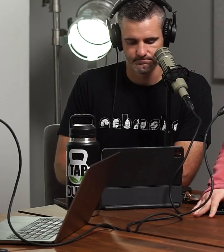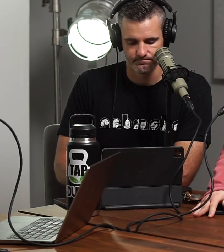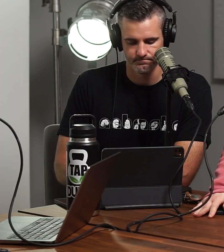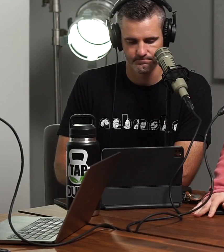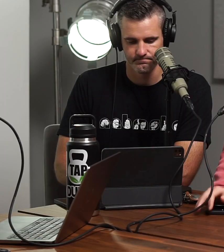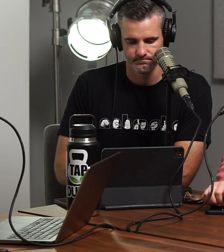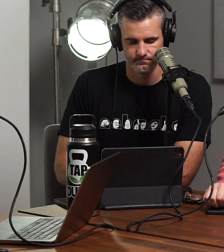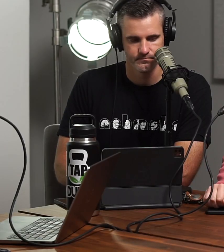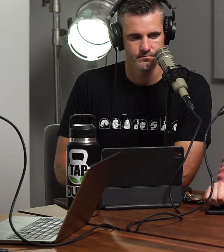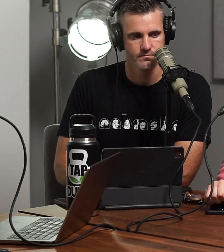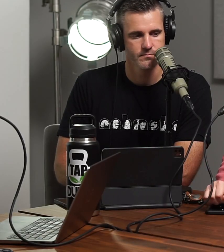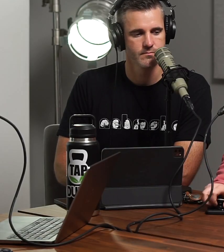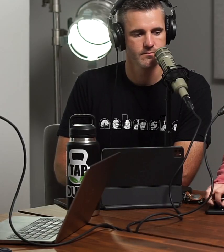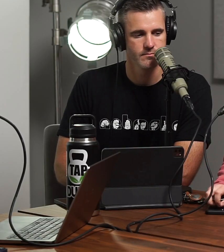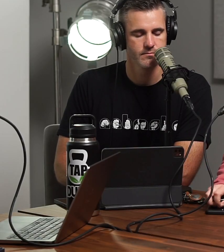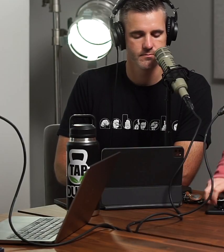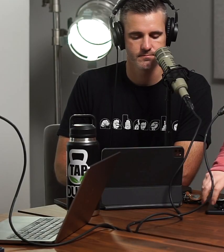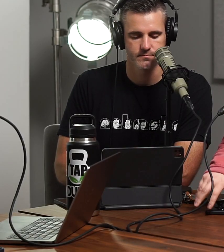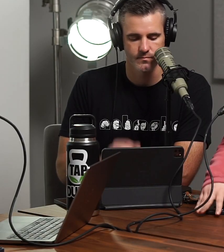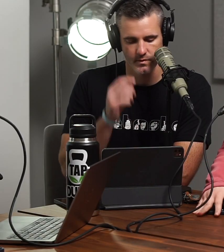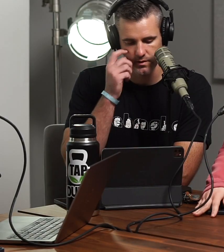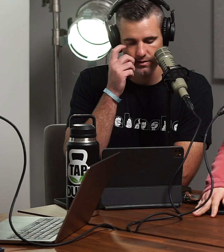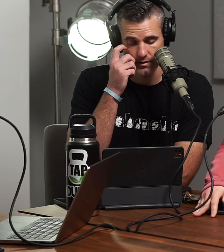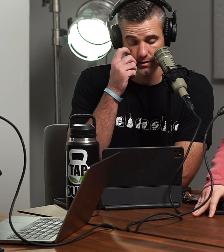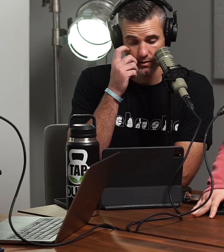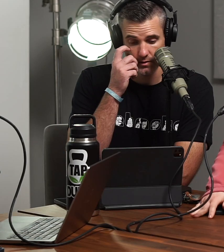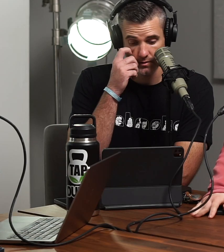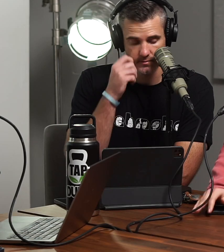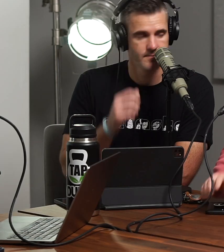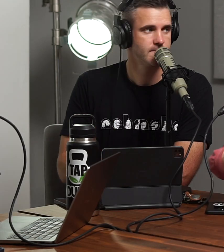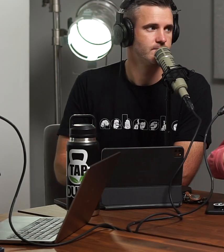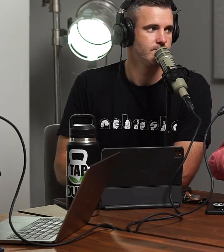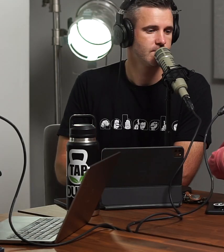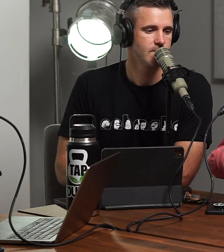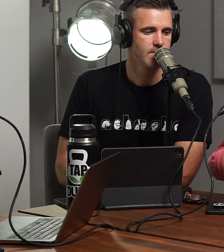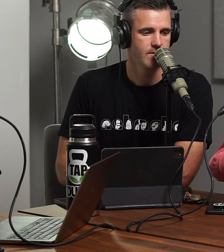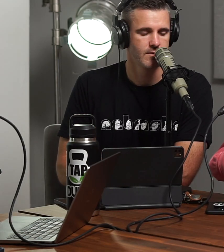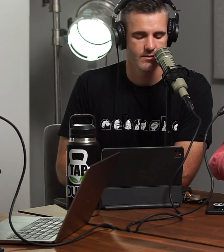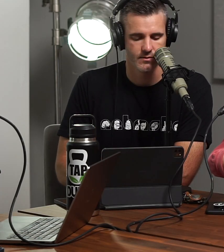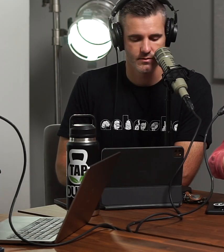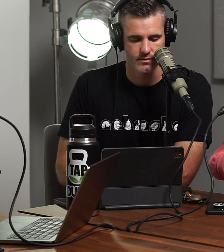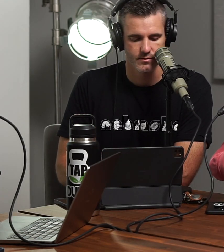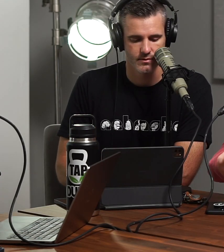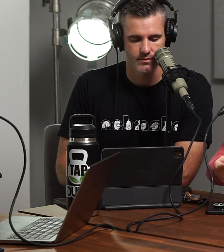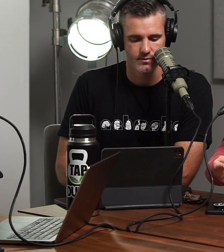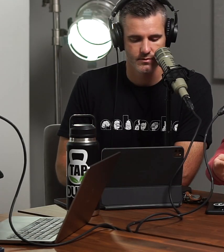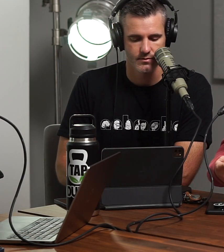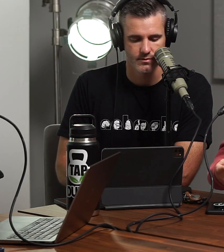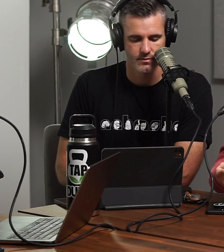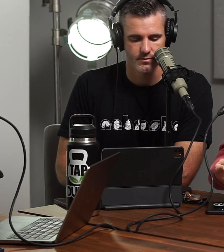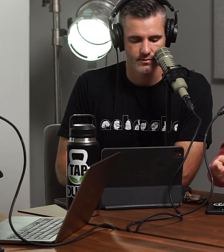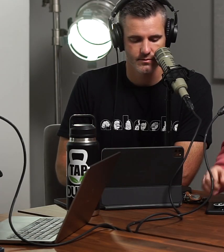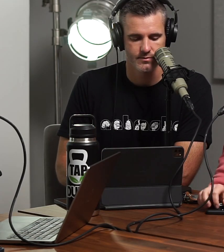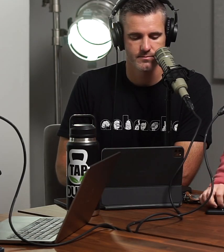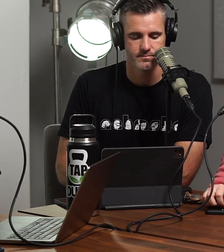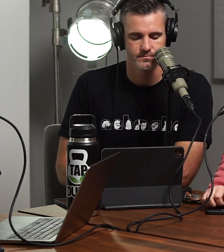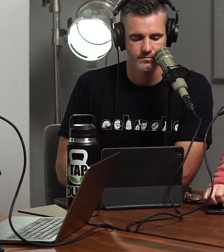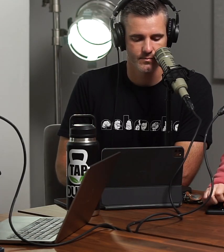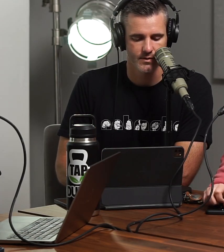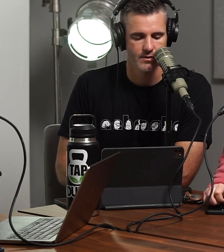i don't know if you guys have ever been on that app but i love it it's like live auction and phoenix resell that we had on the podcast a couple months